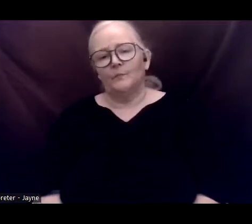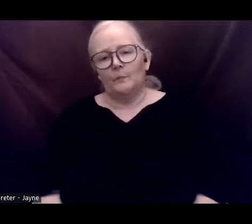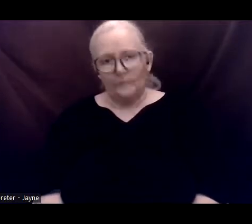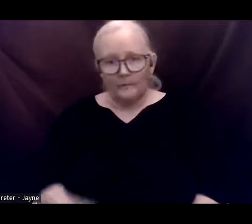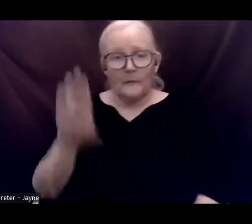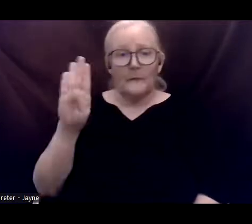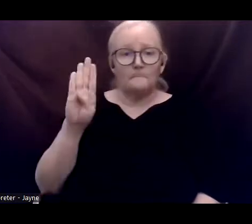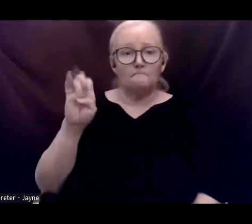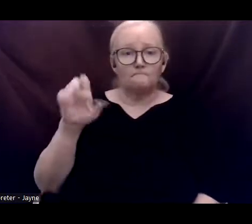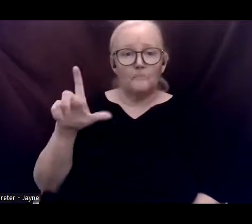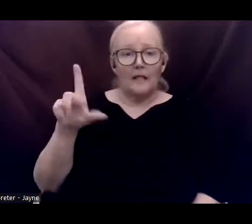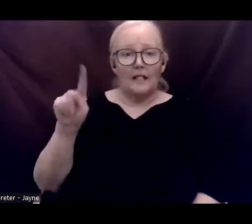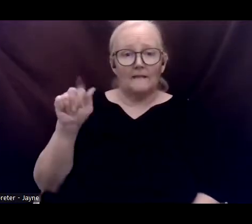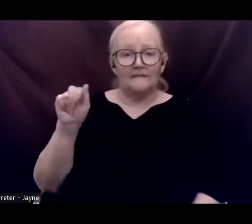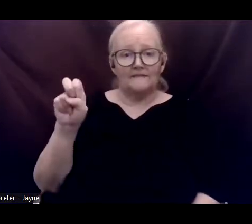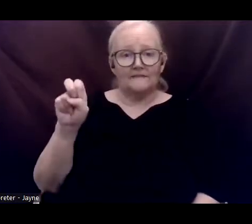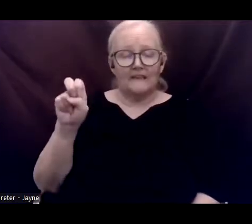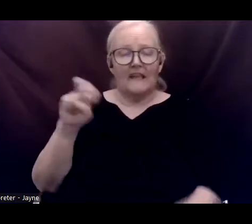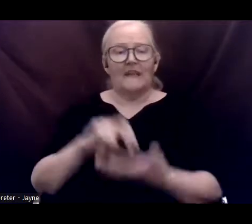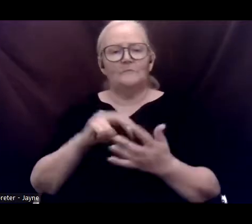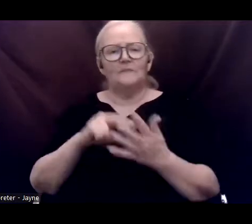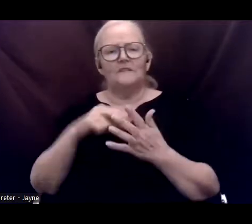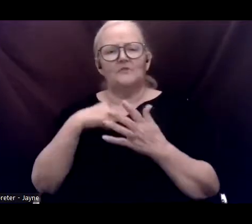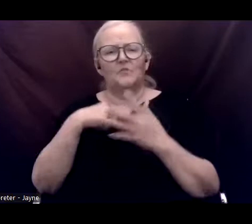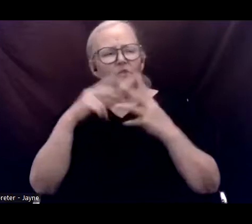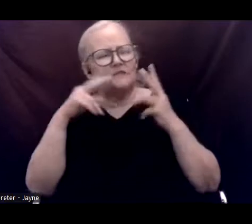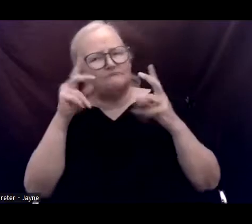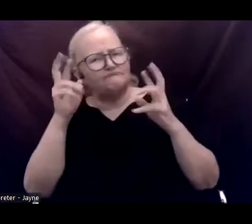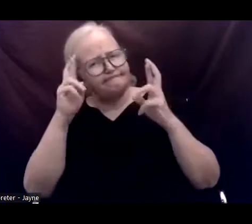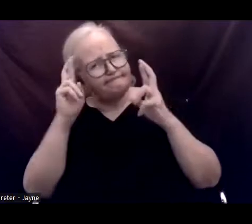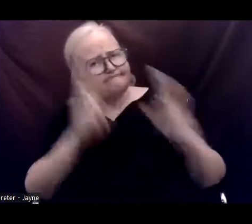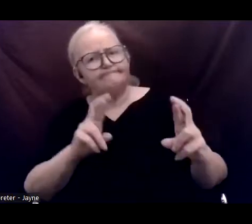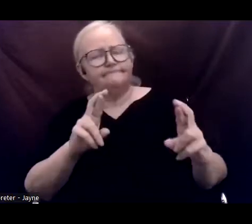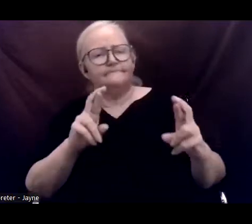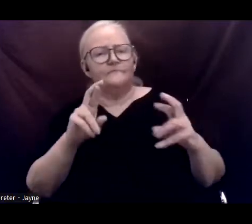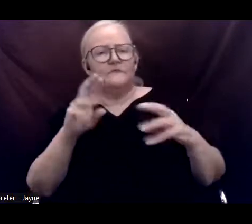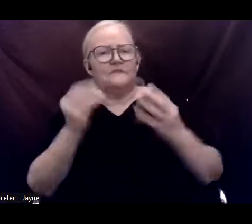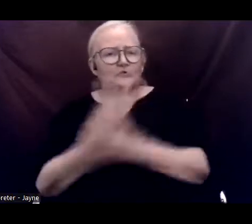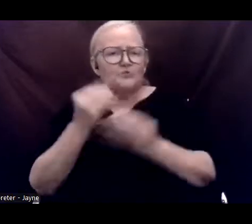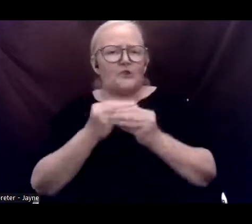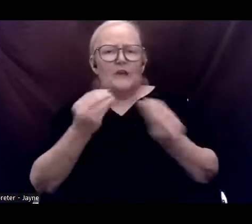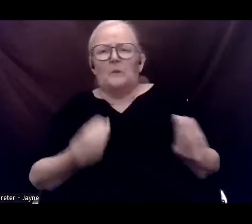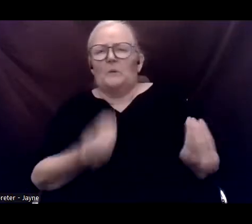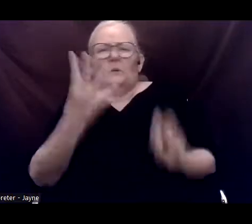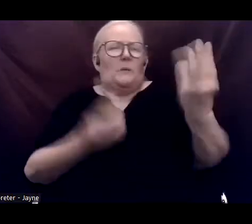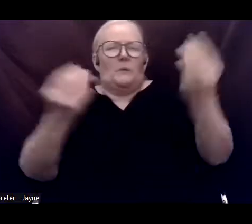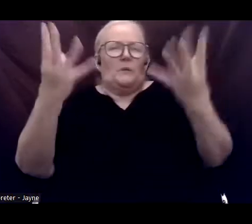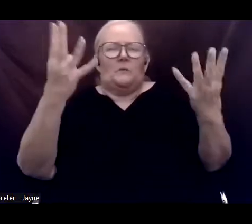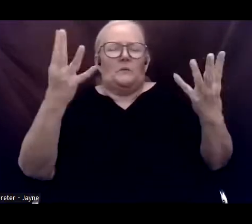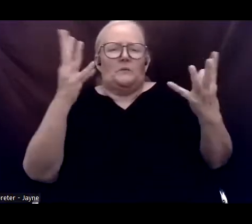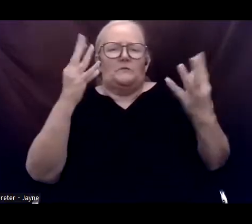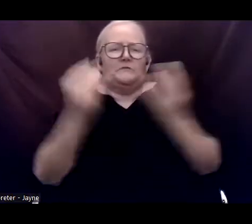Beltane is a celebration of the wild and abundant fertility of spring when the natural world